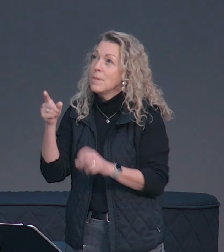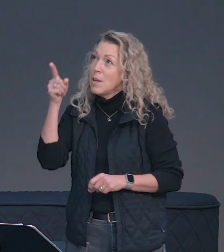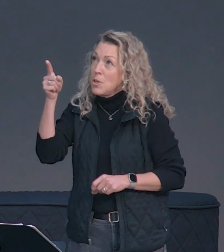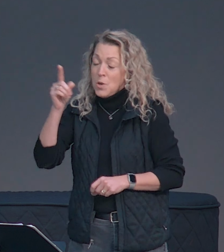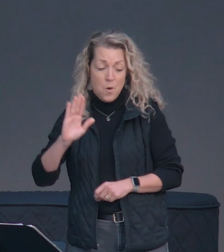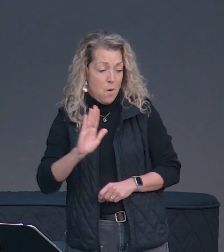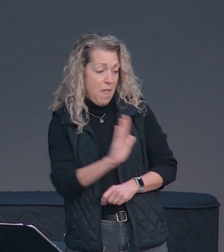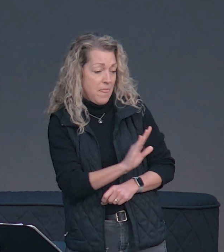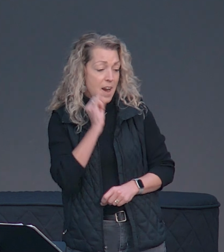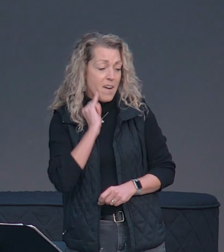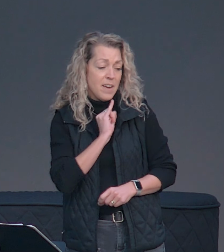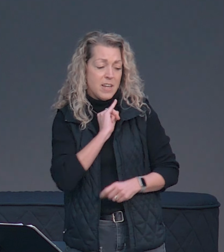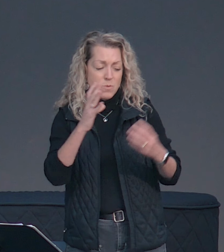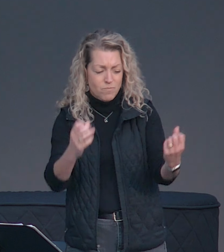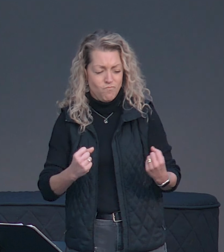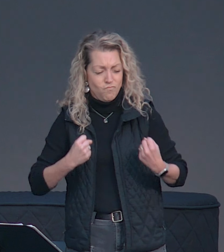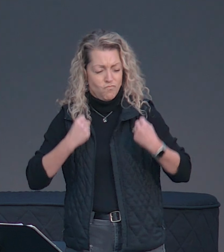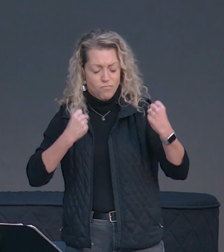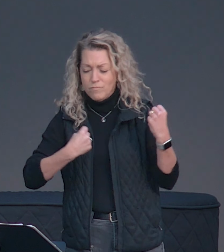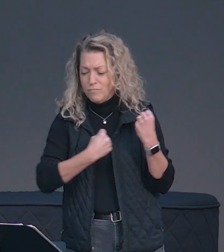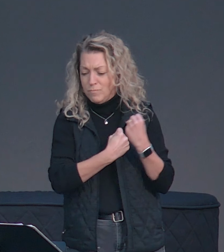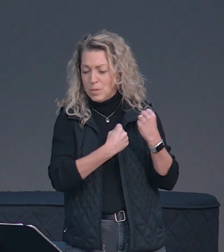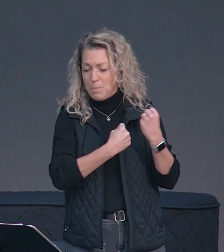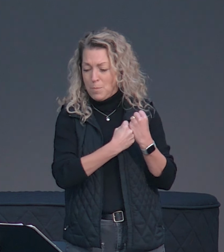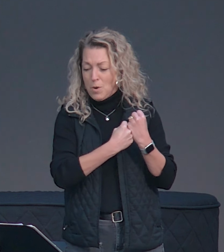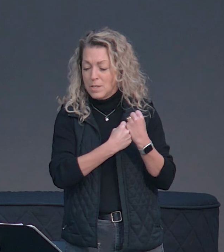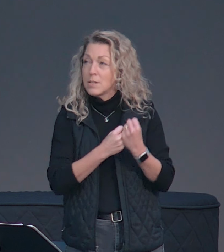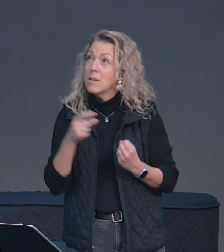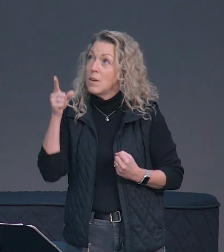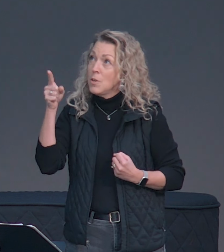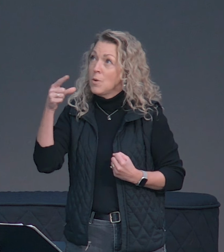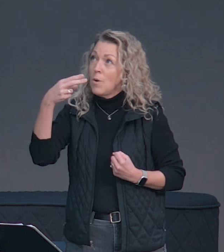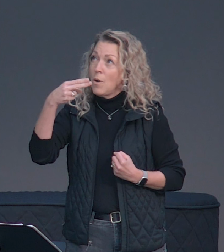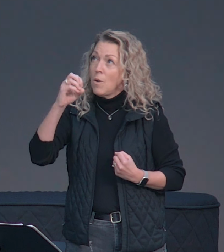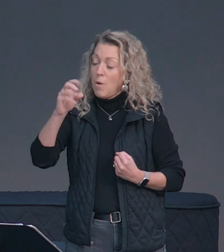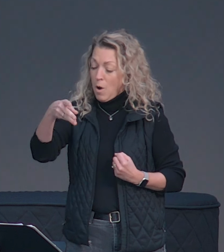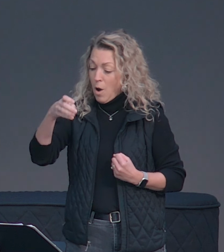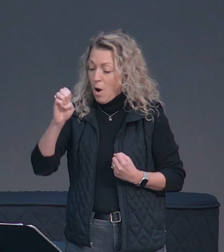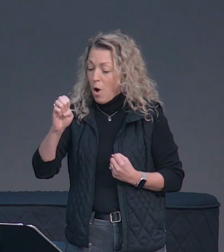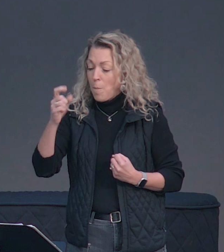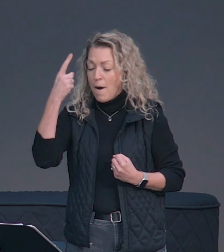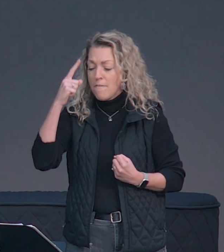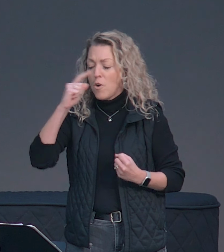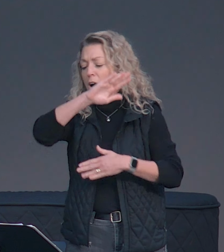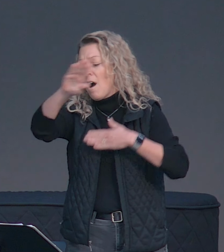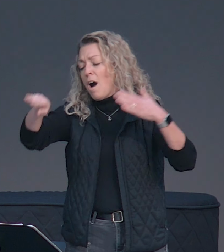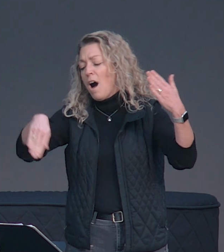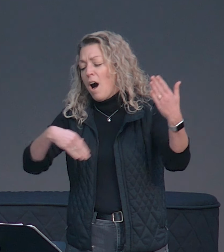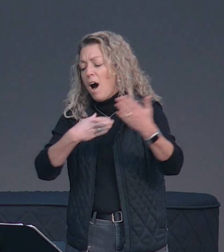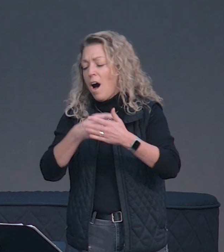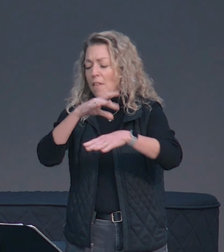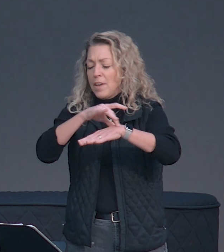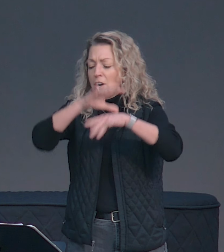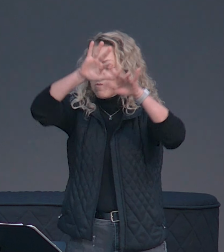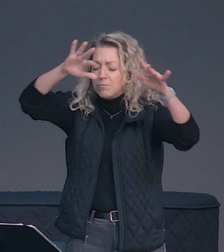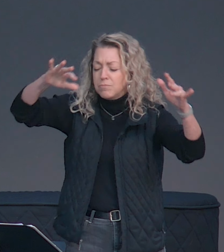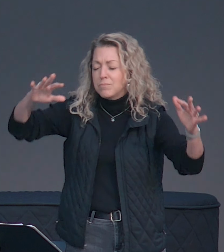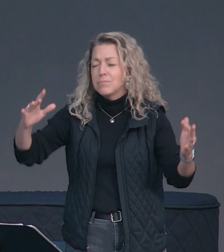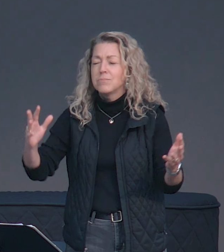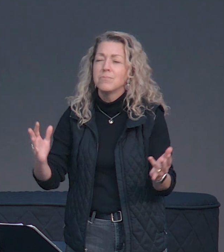Israel's strength and consolation Hope of all